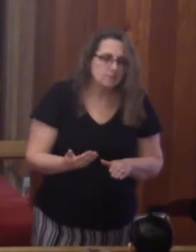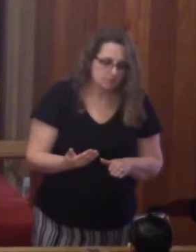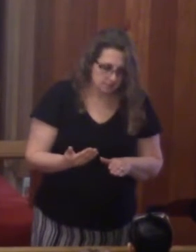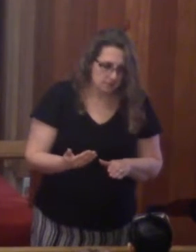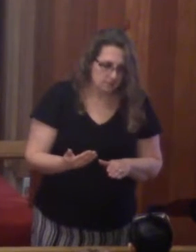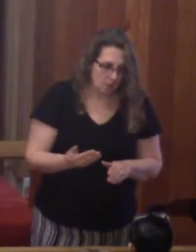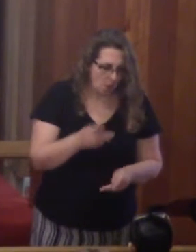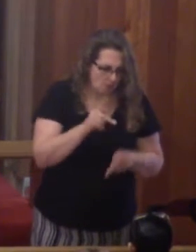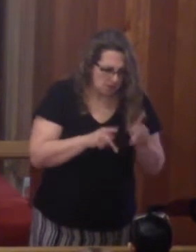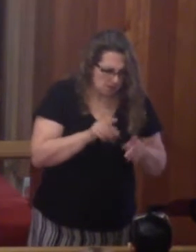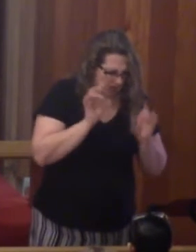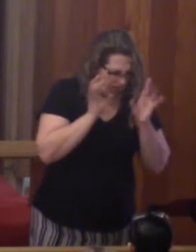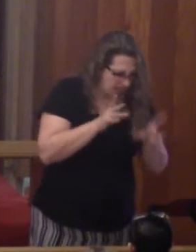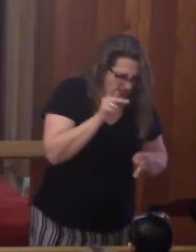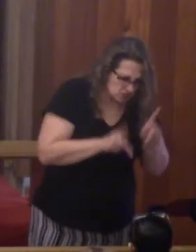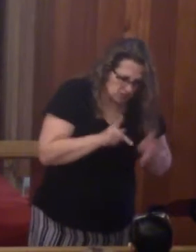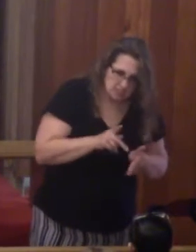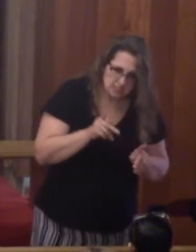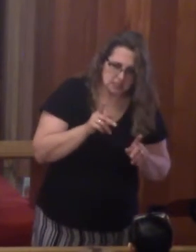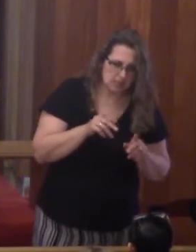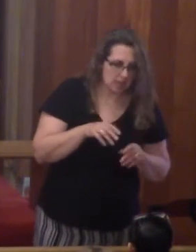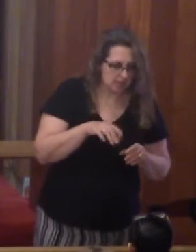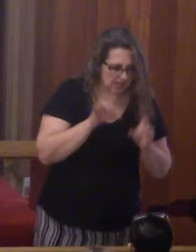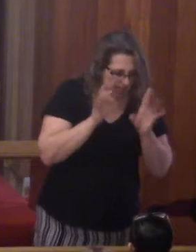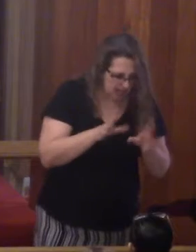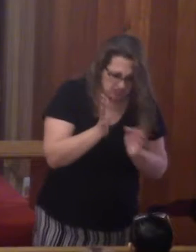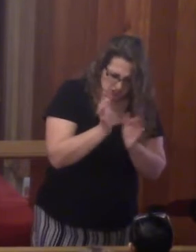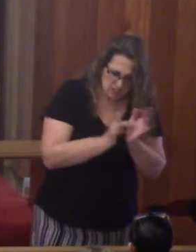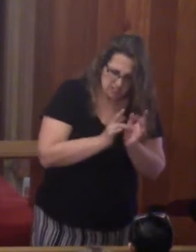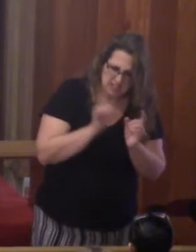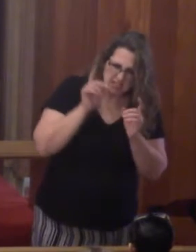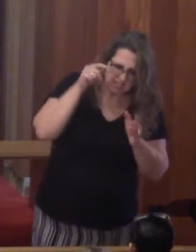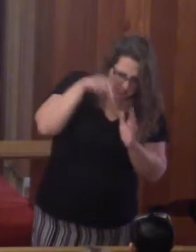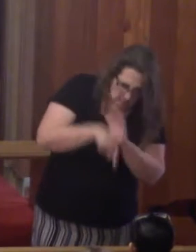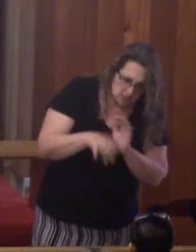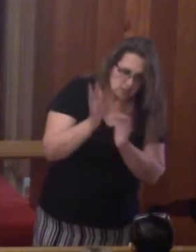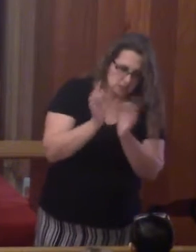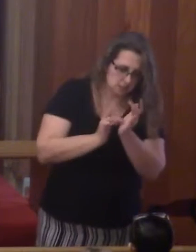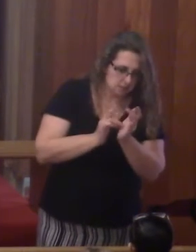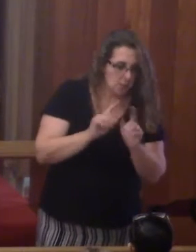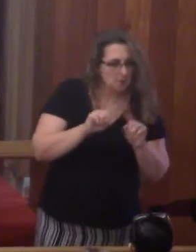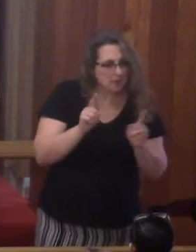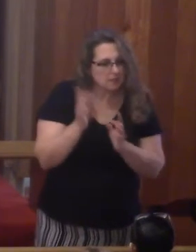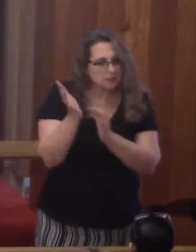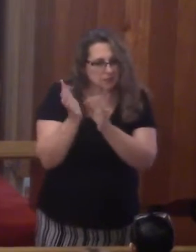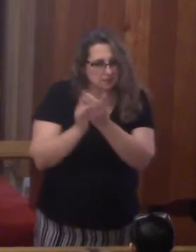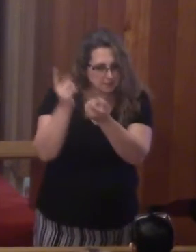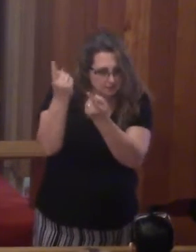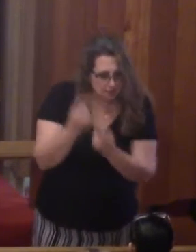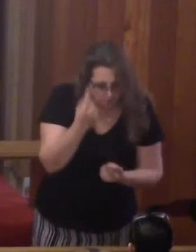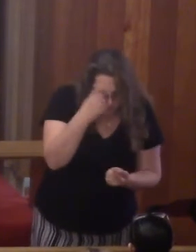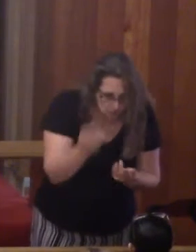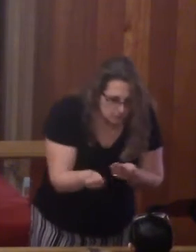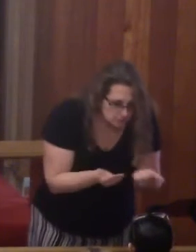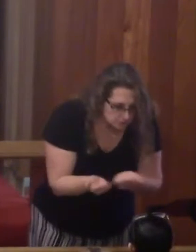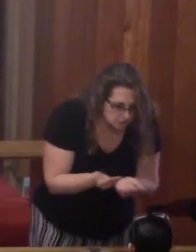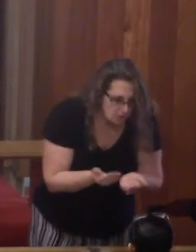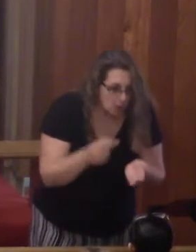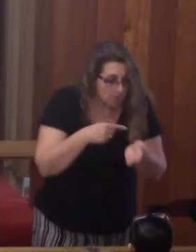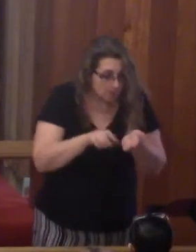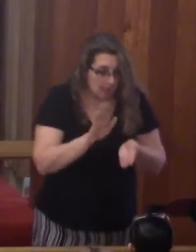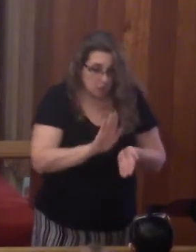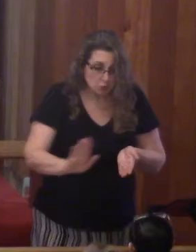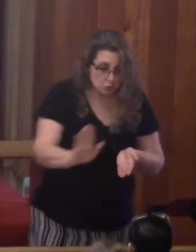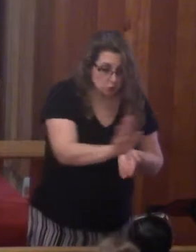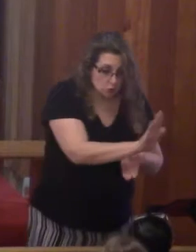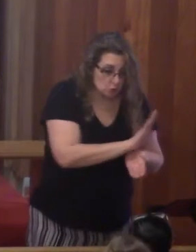hands of those who hate Him, who despise Him. Yet Jesus came to serve, paying off your